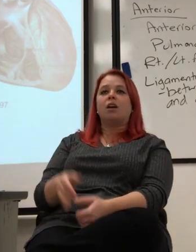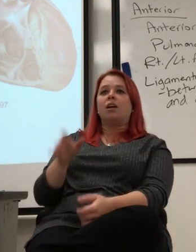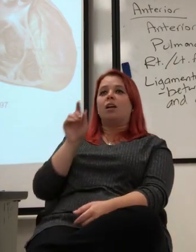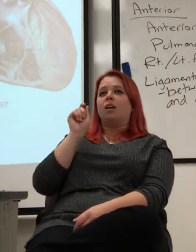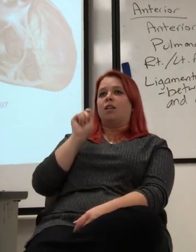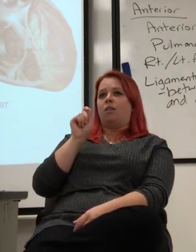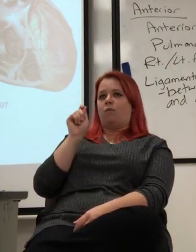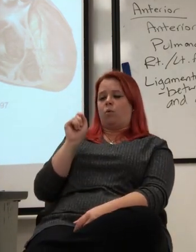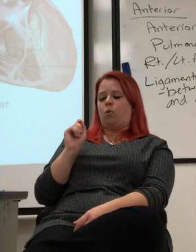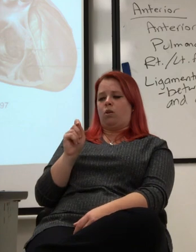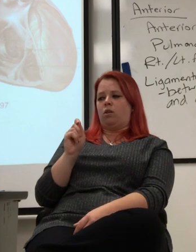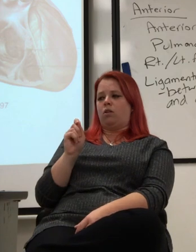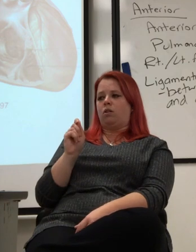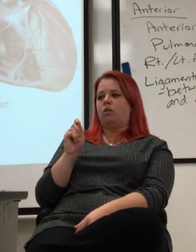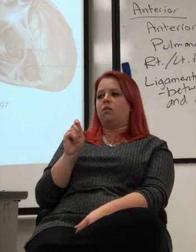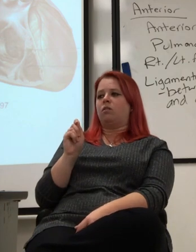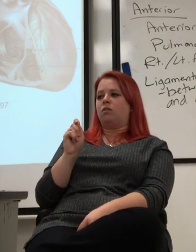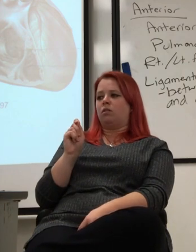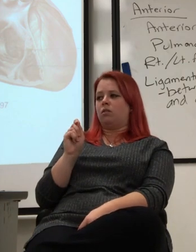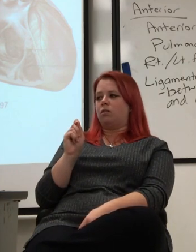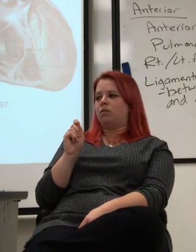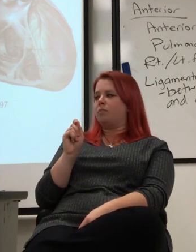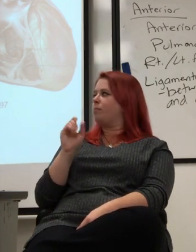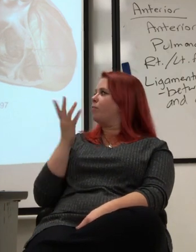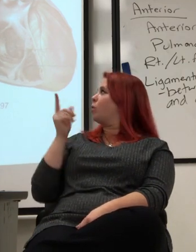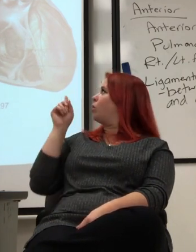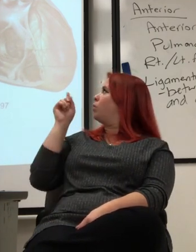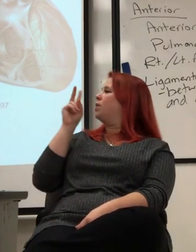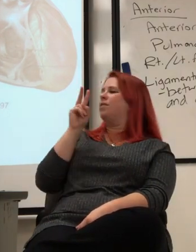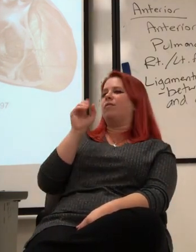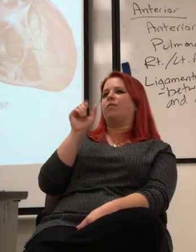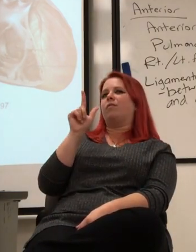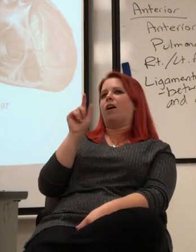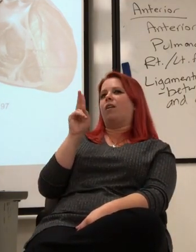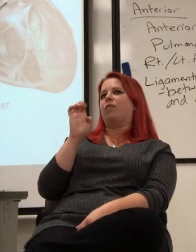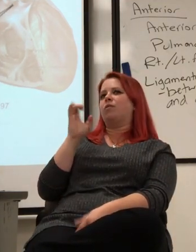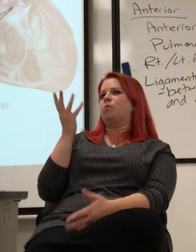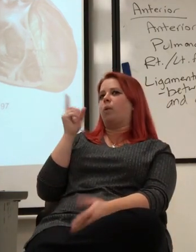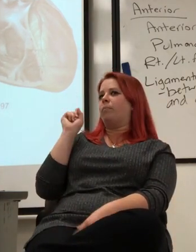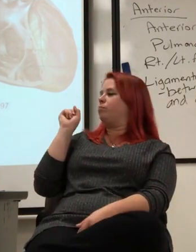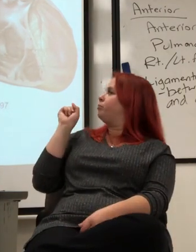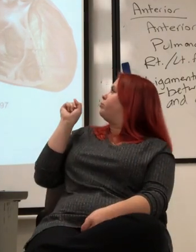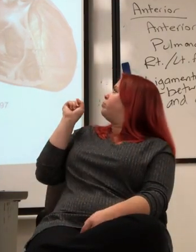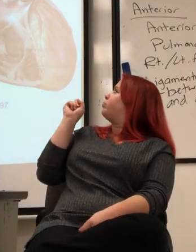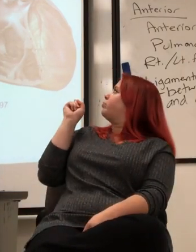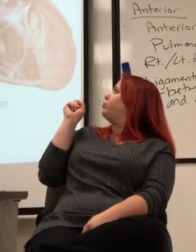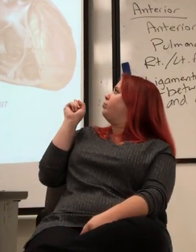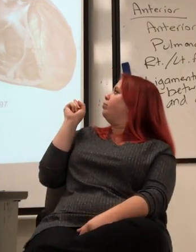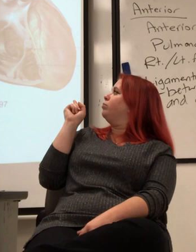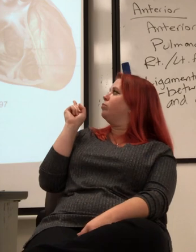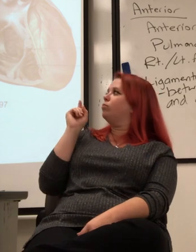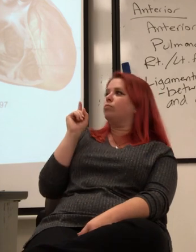Therefore, what is this valve or this valve?